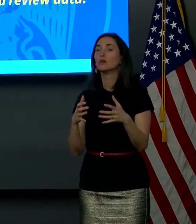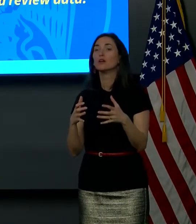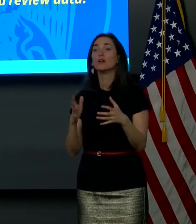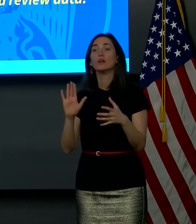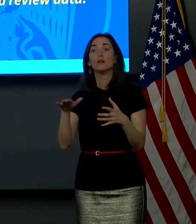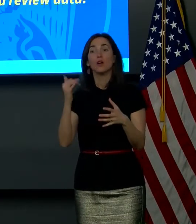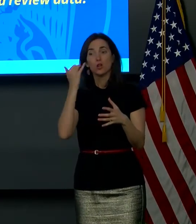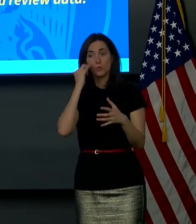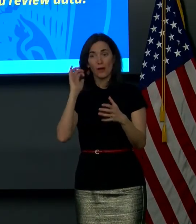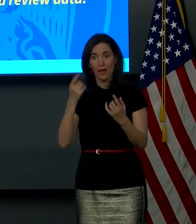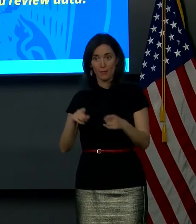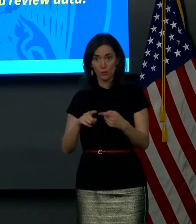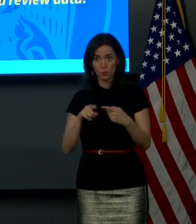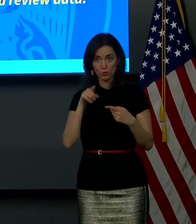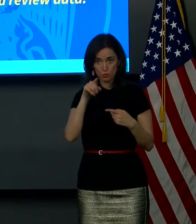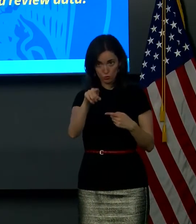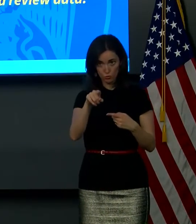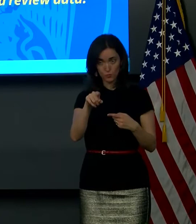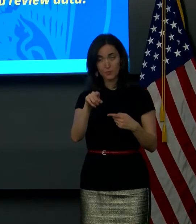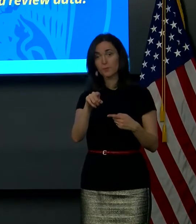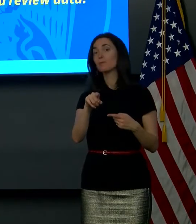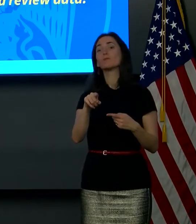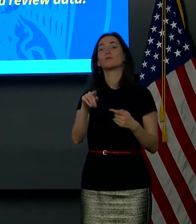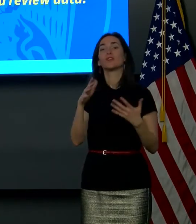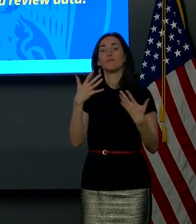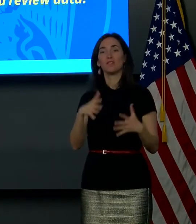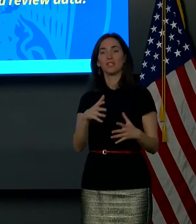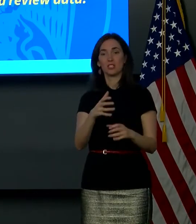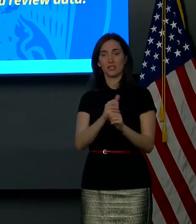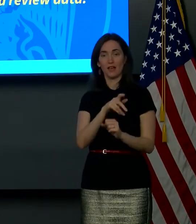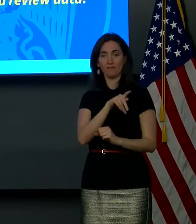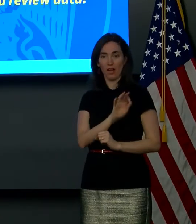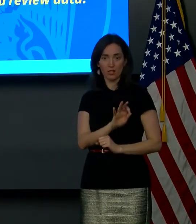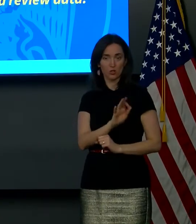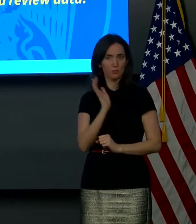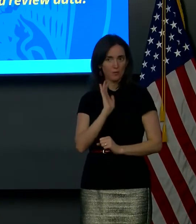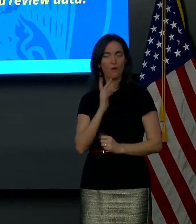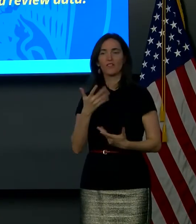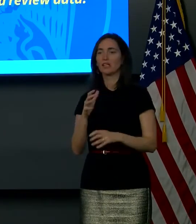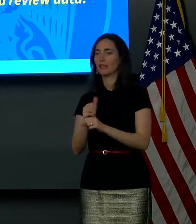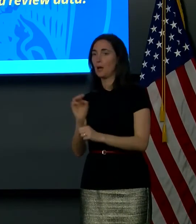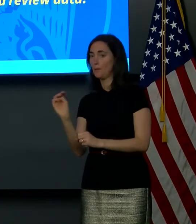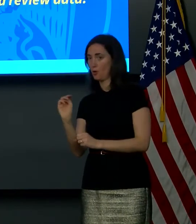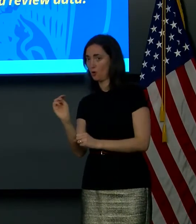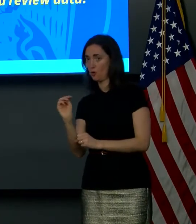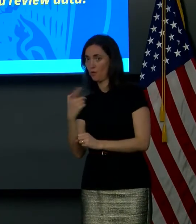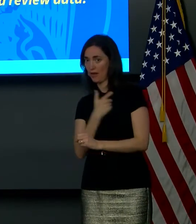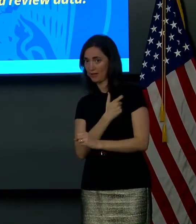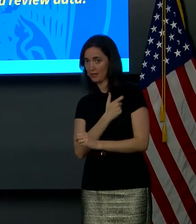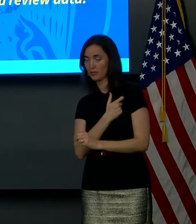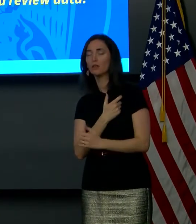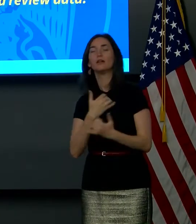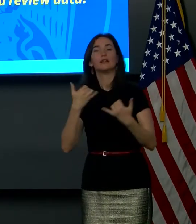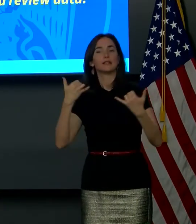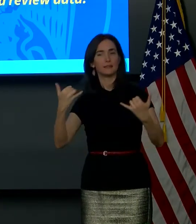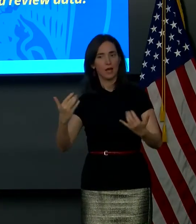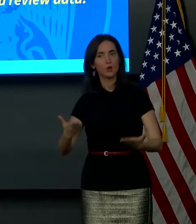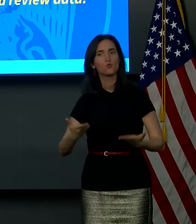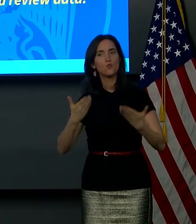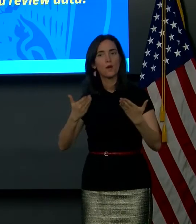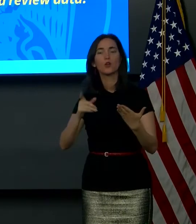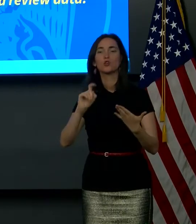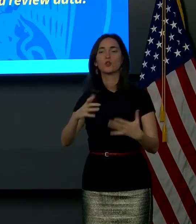if that is you, and you received the Pfizer or the Moderna vaccine, it is now recommended that you get a